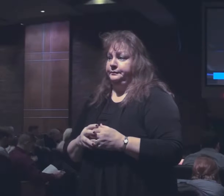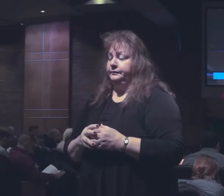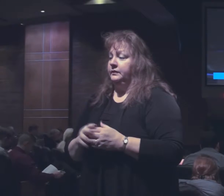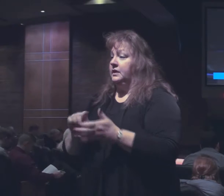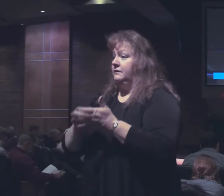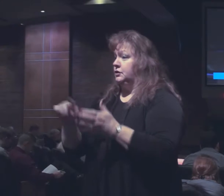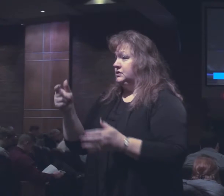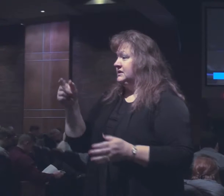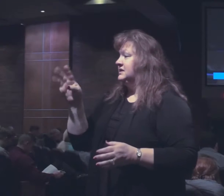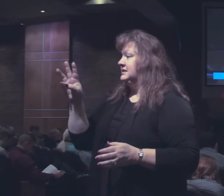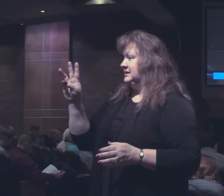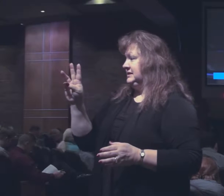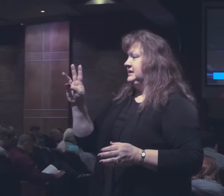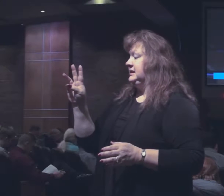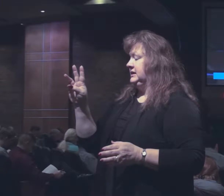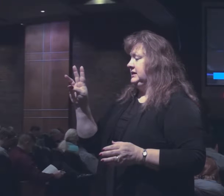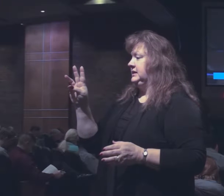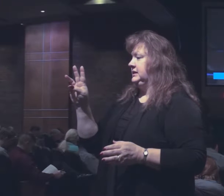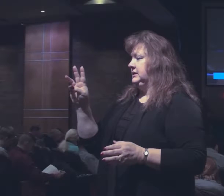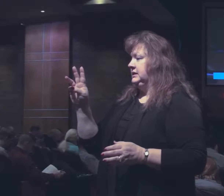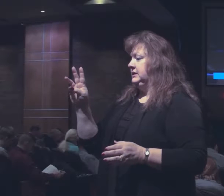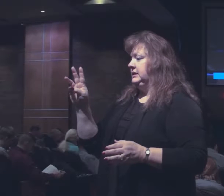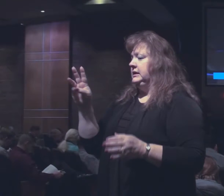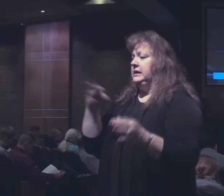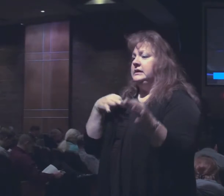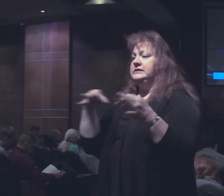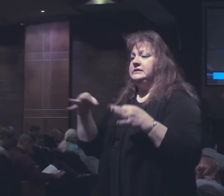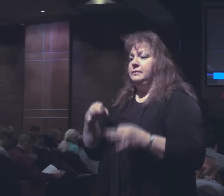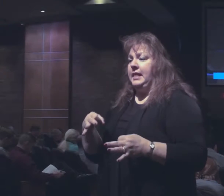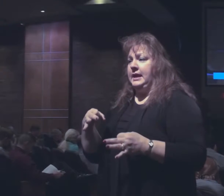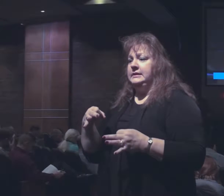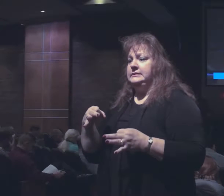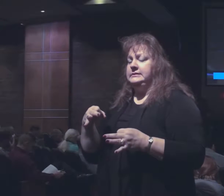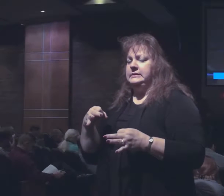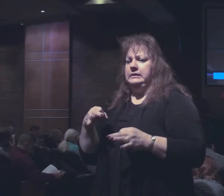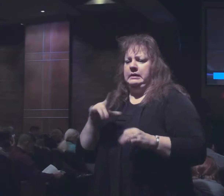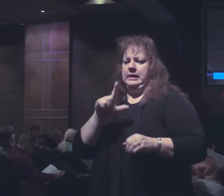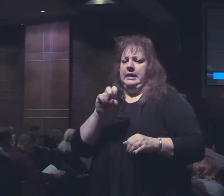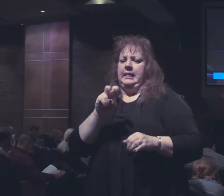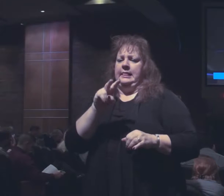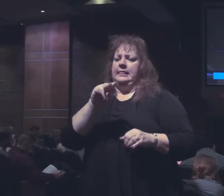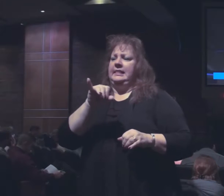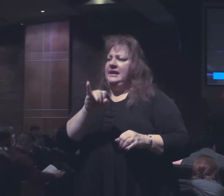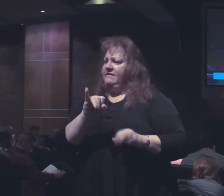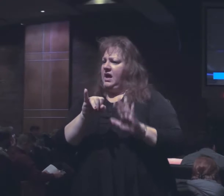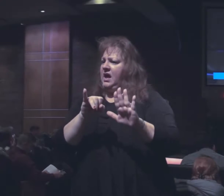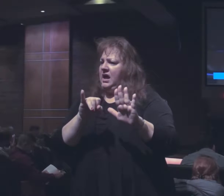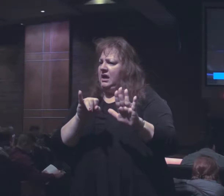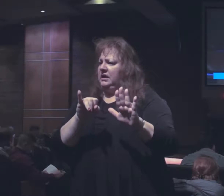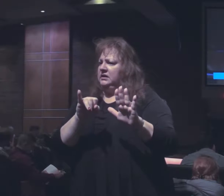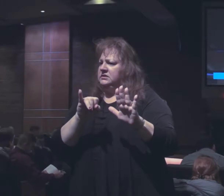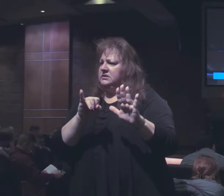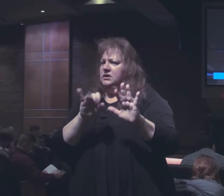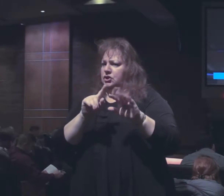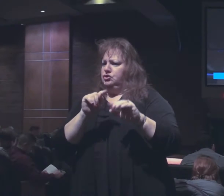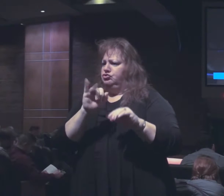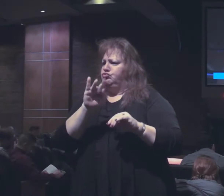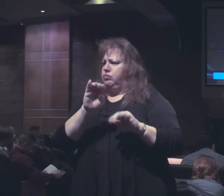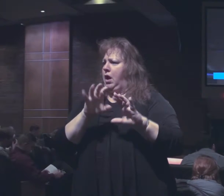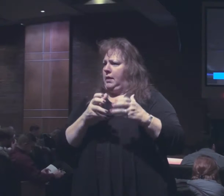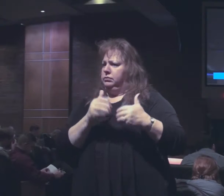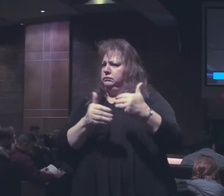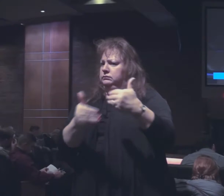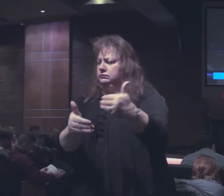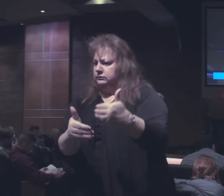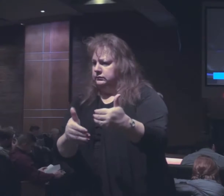And verse 16, he's going to talk about the sons of Levi, as this chapter 6 is about. It opened up, the sons of